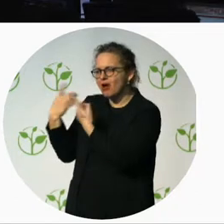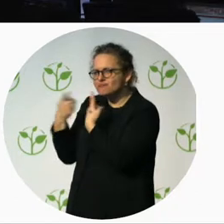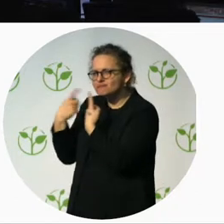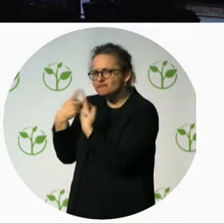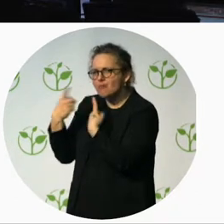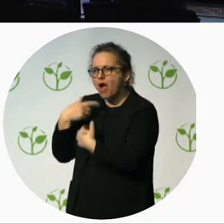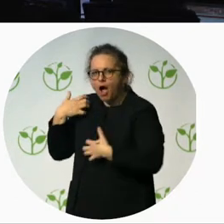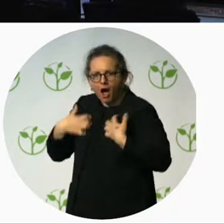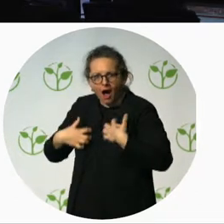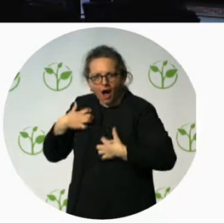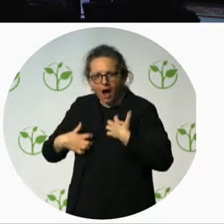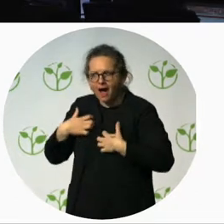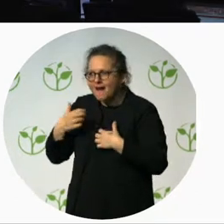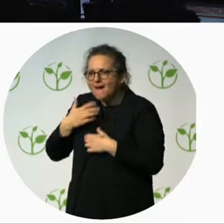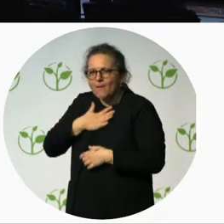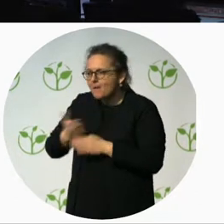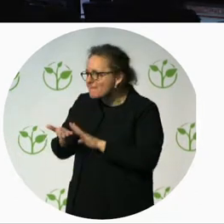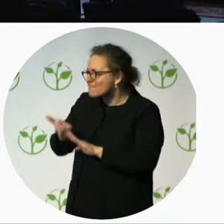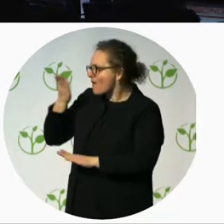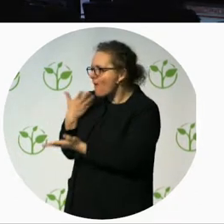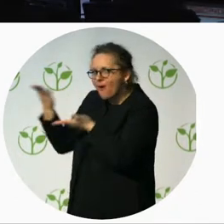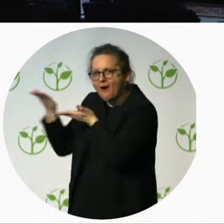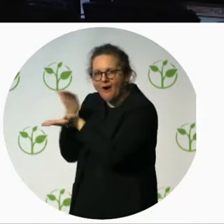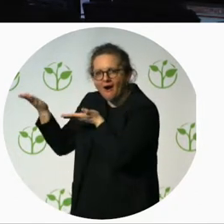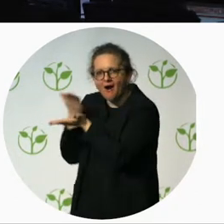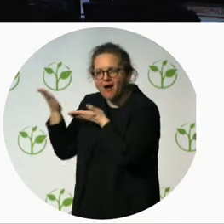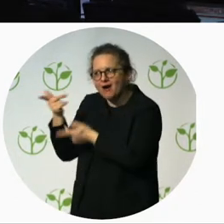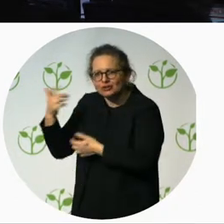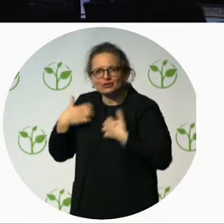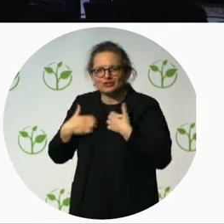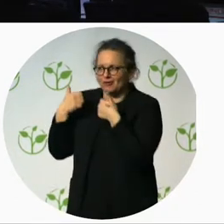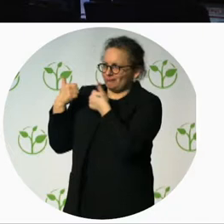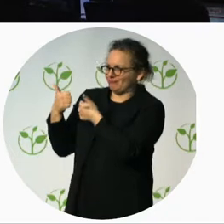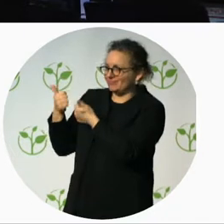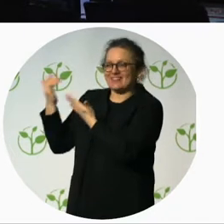it is wonderful for you to open the morning. So please, a big round of applause.